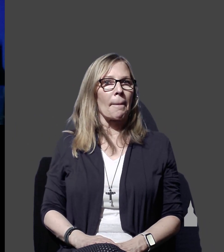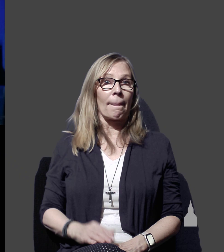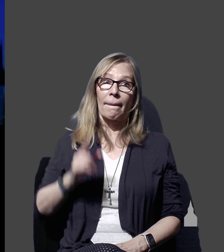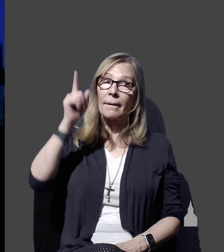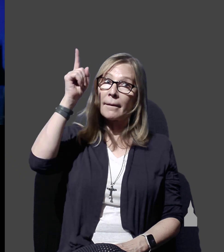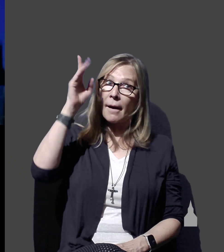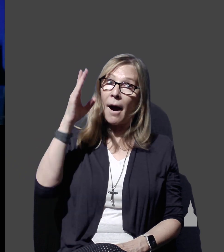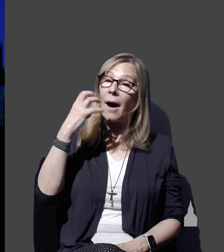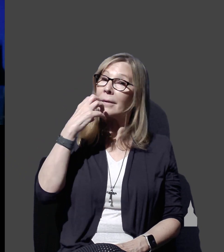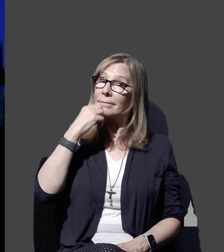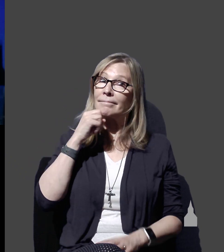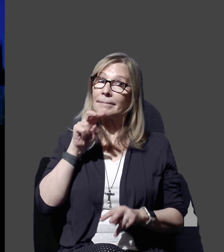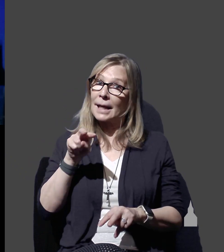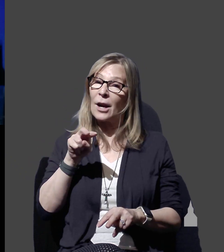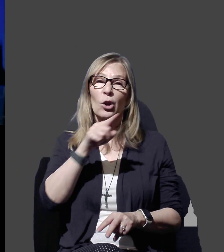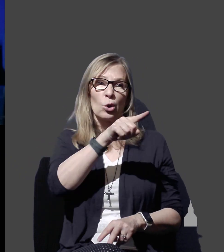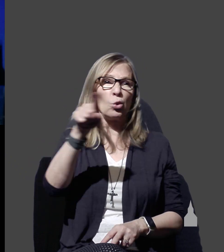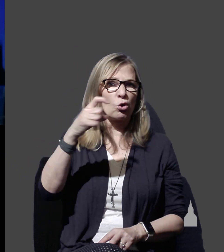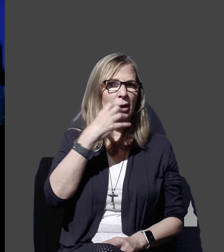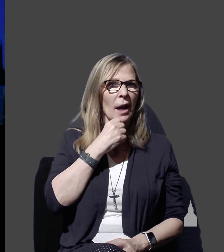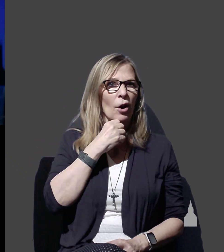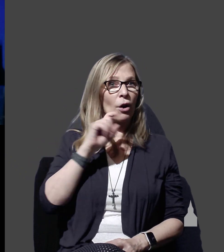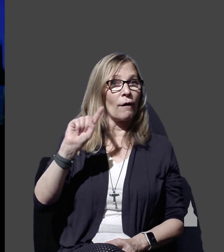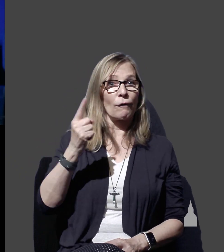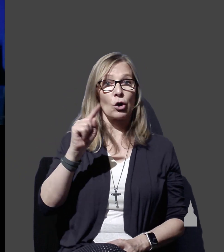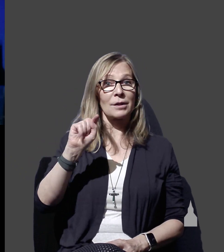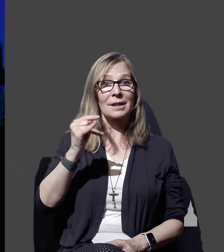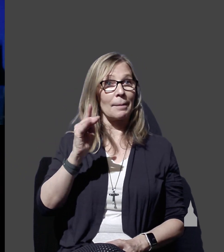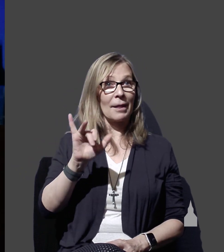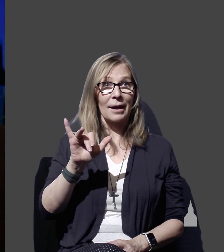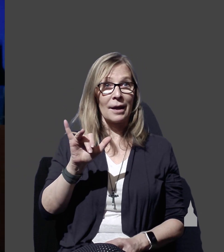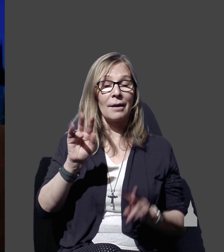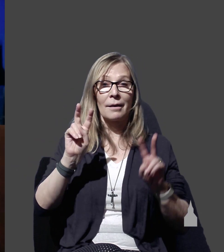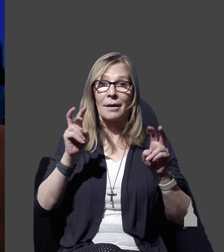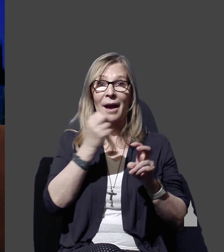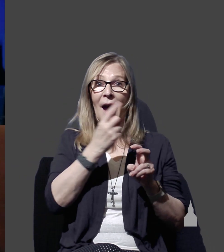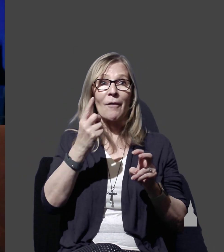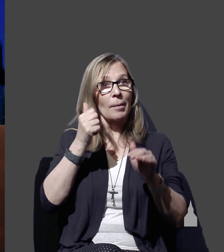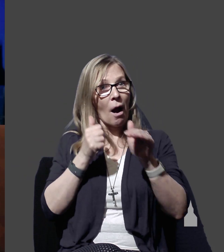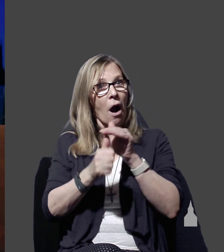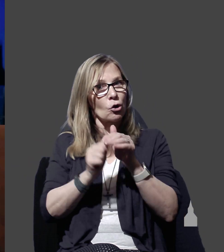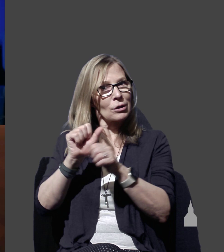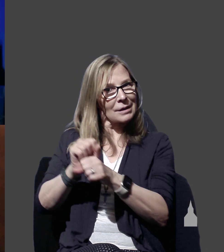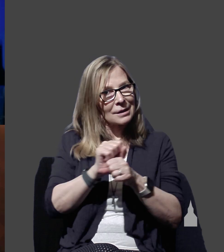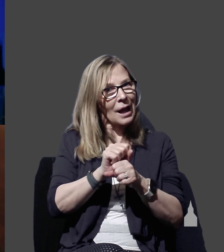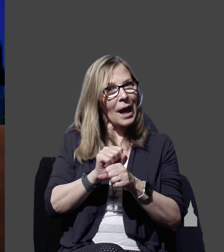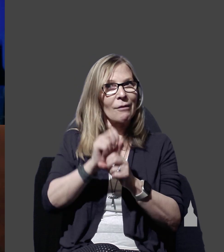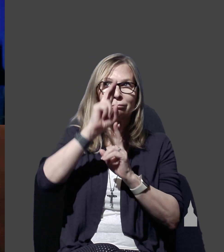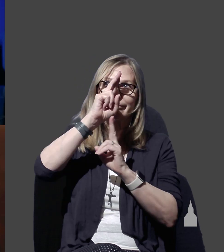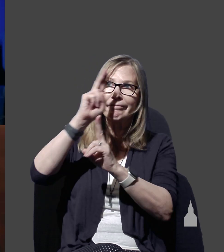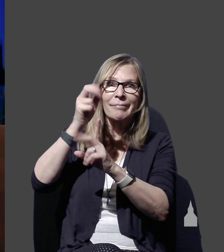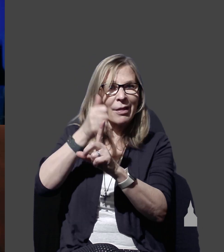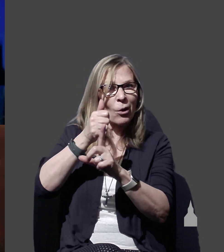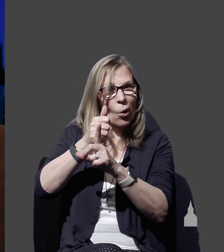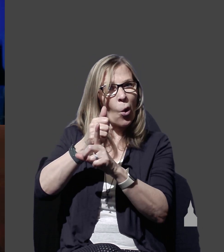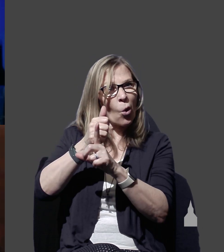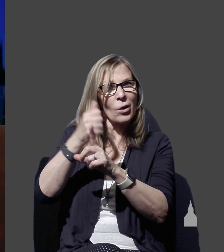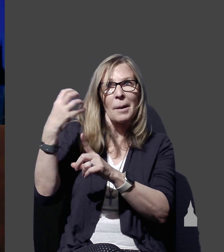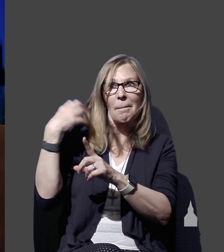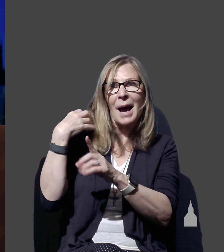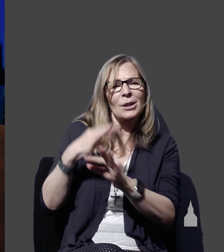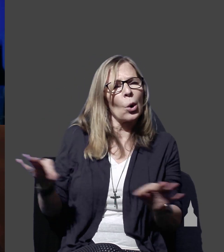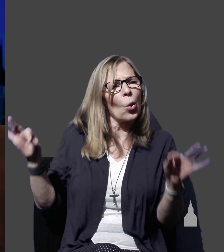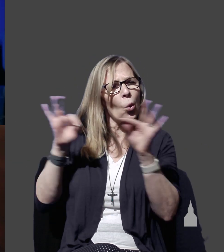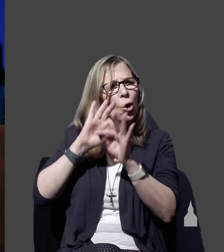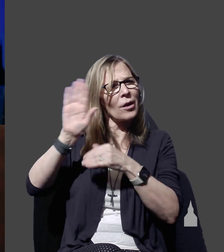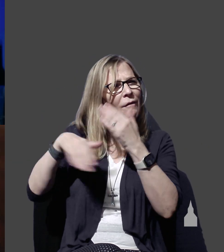God cares, you should care. 1 Timothy 6:1. "All who are under the yoke of slaves are to regard their own masters as worthy of all honor, so